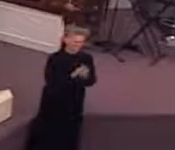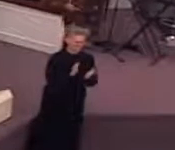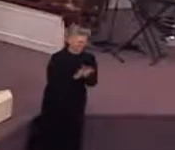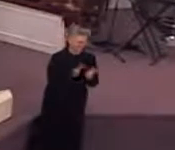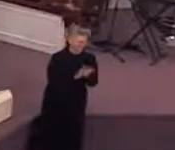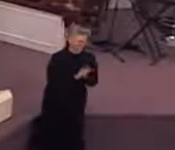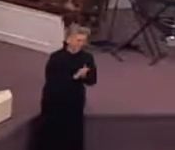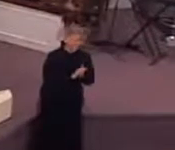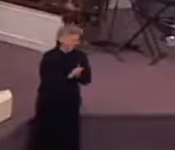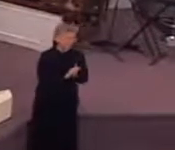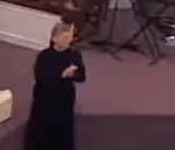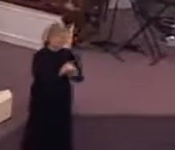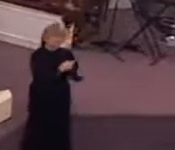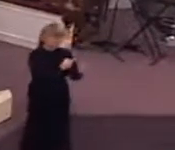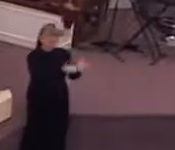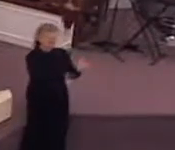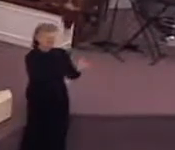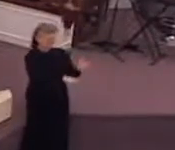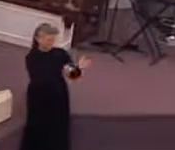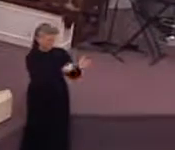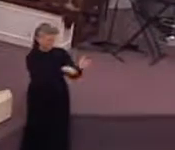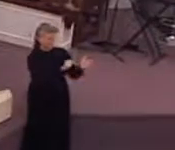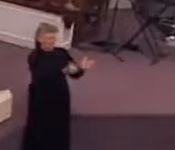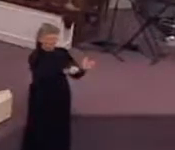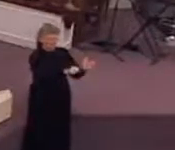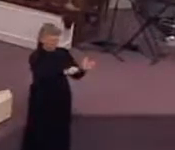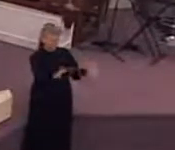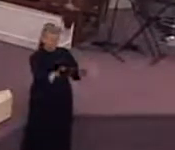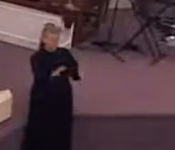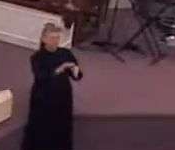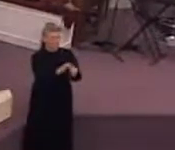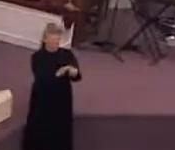Well, there is a price to pay for revival.